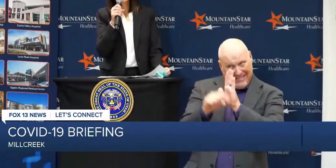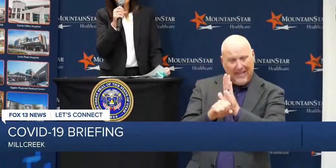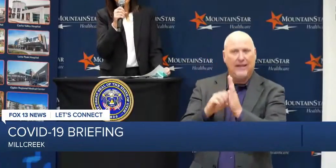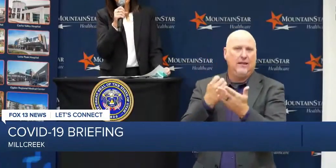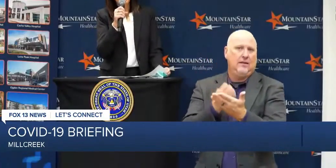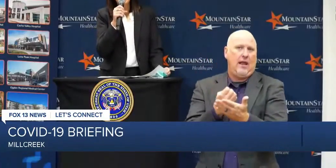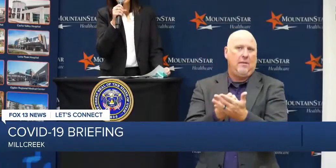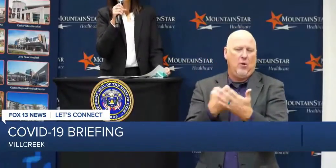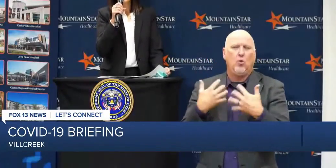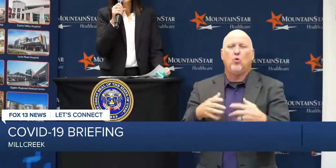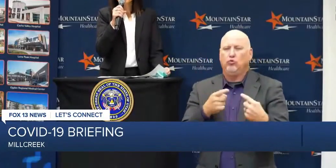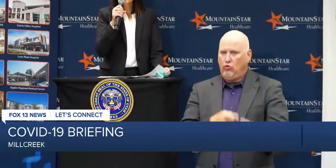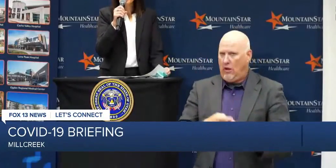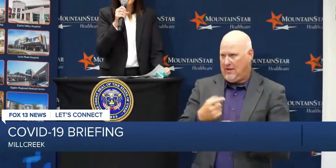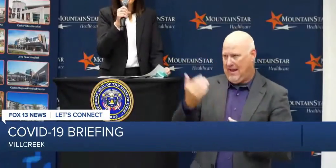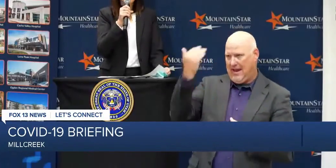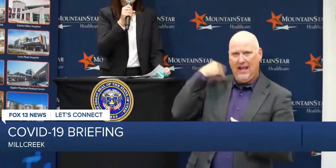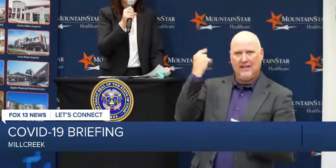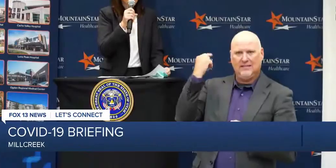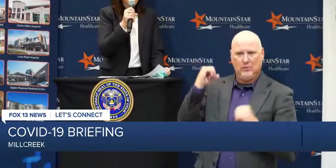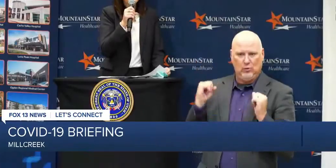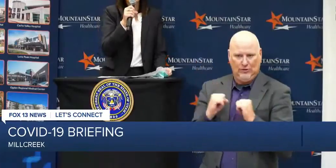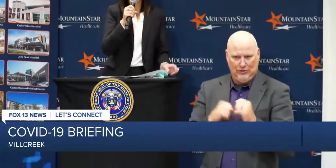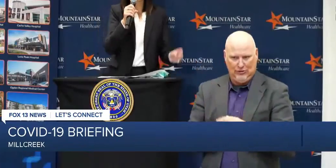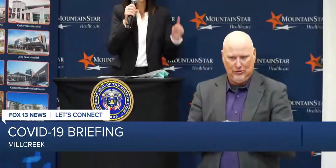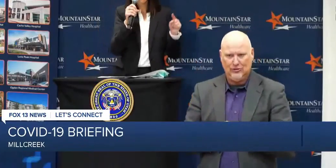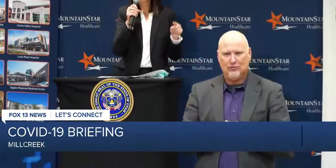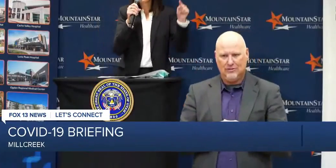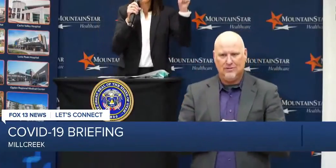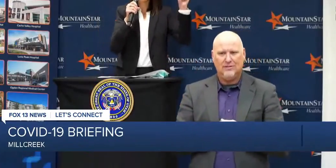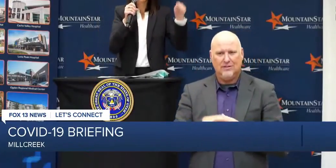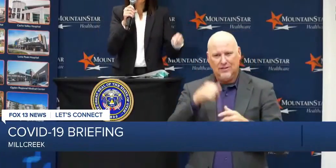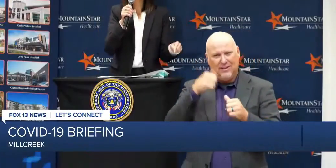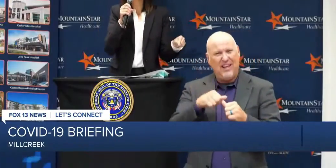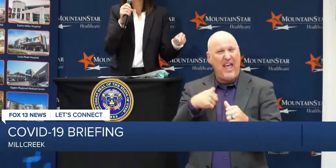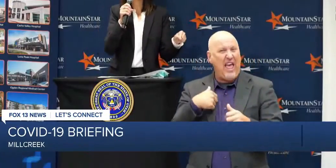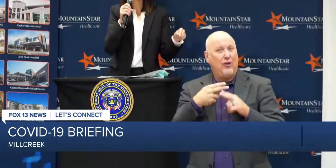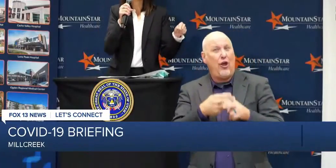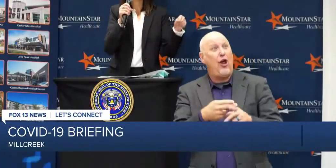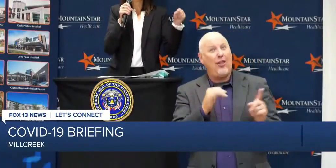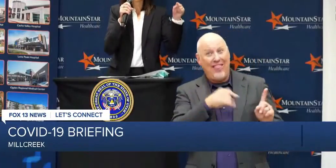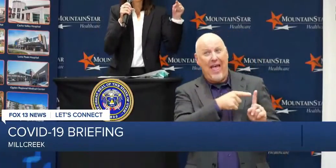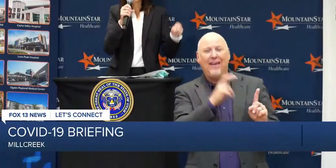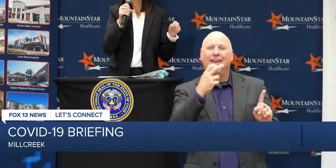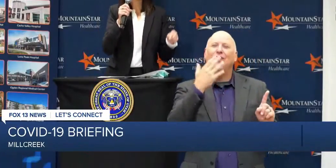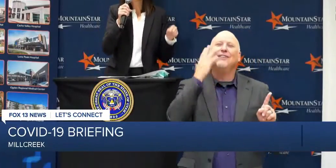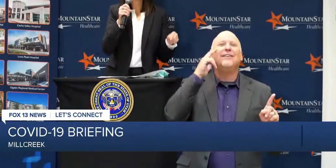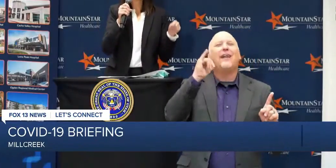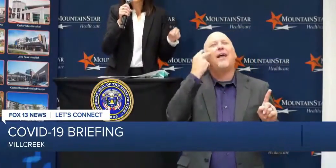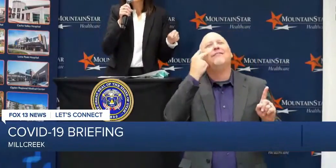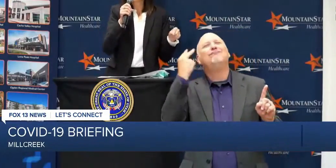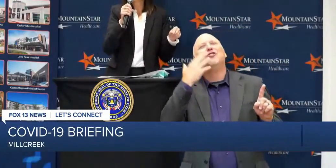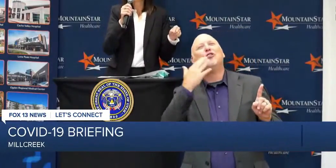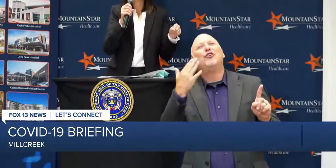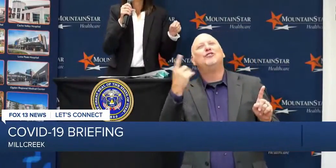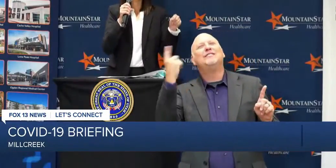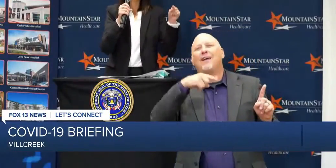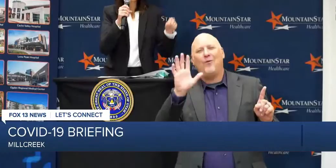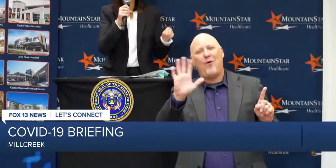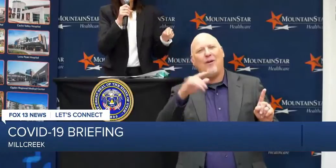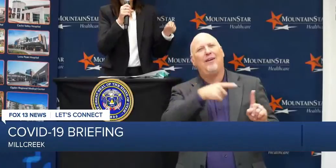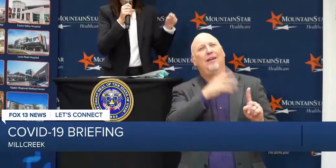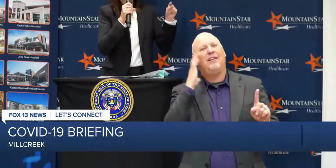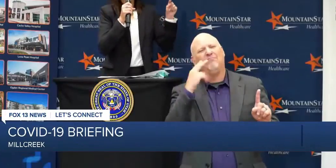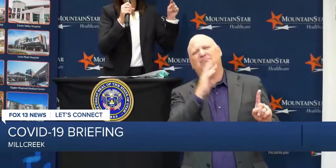don't want to go back there. And everybody who is unvaccinated is part of the problem, the reason we're here today.